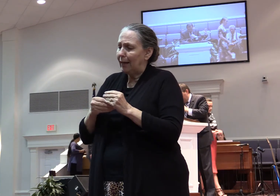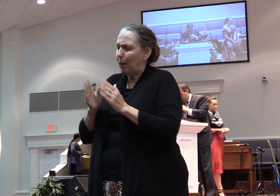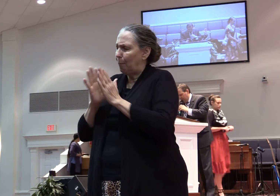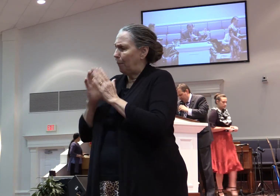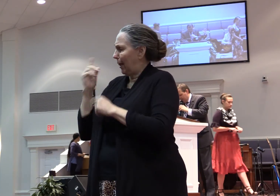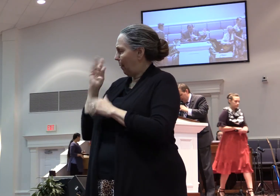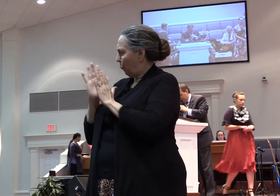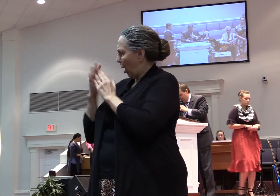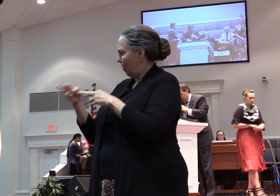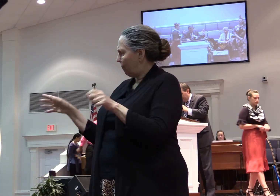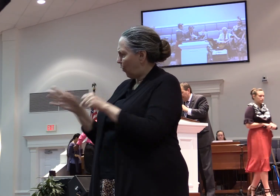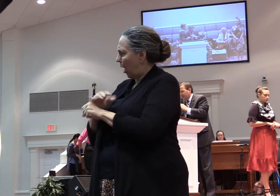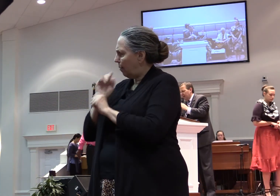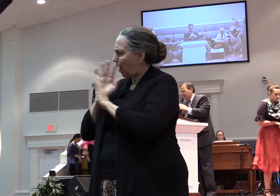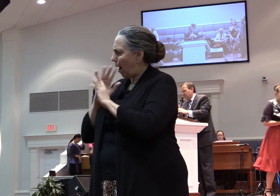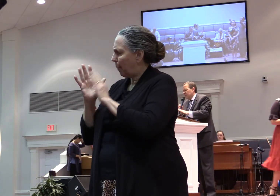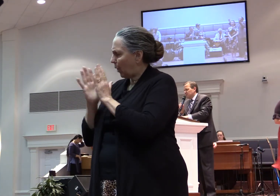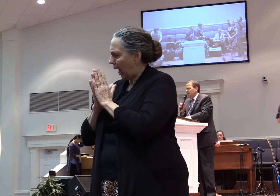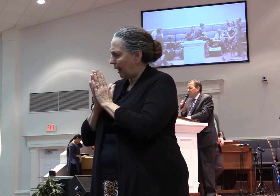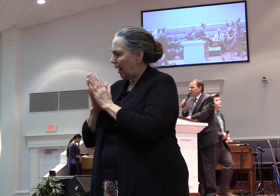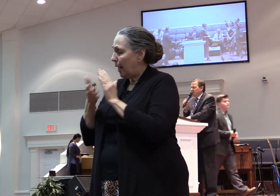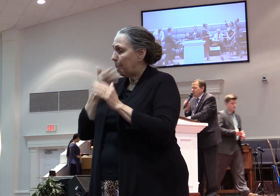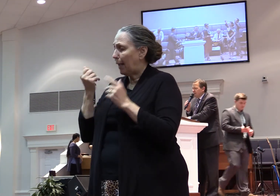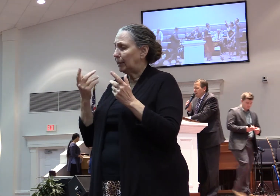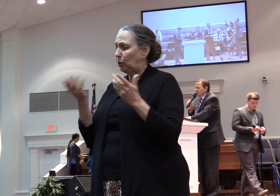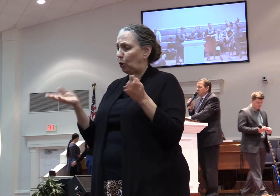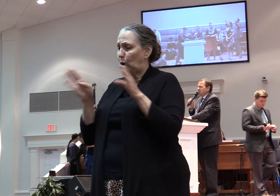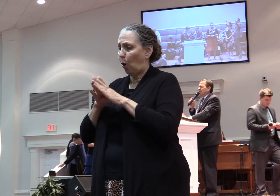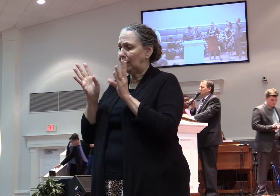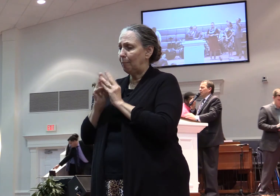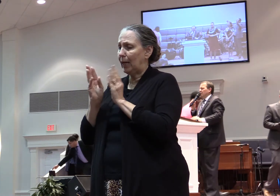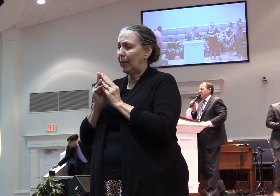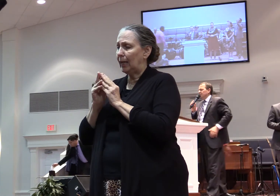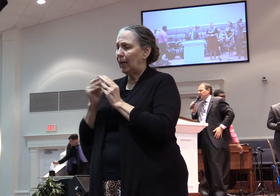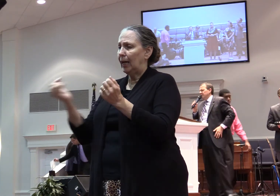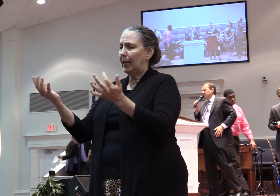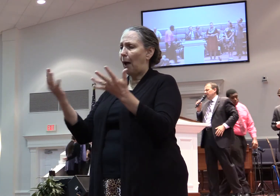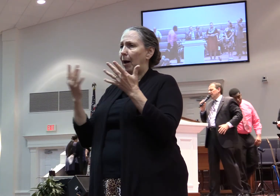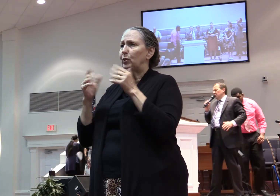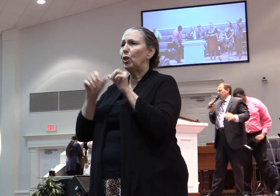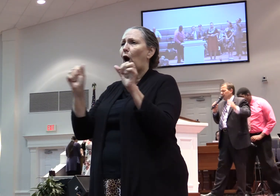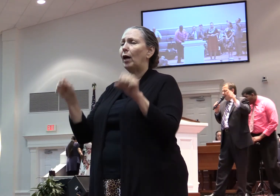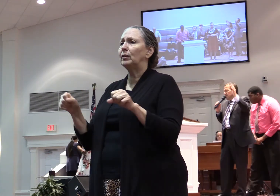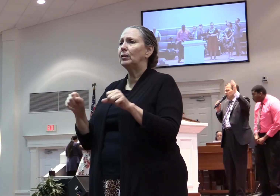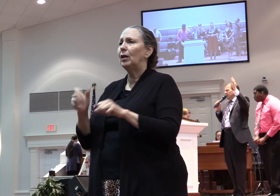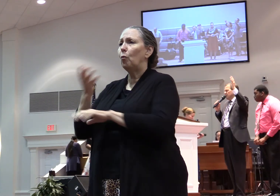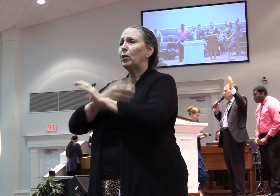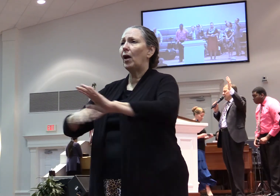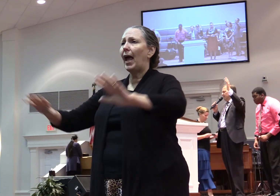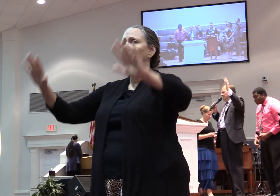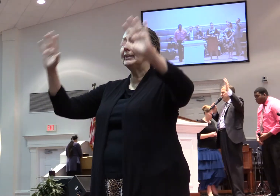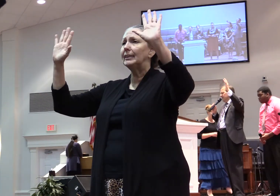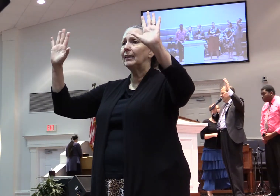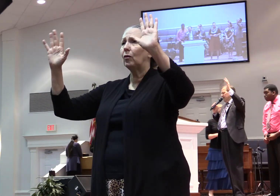full of people. But I think now the best way to end this night is just gather around this front with your hands raised